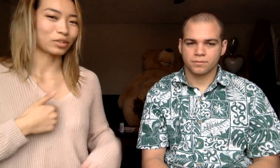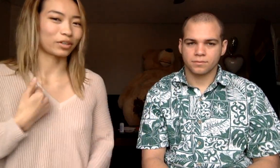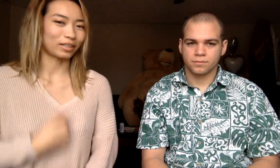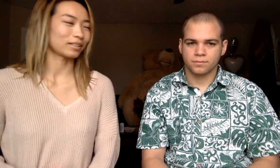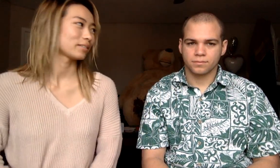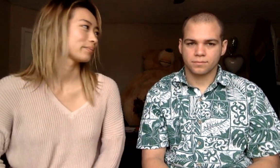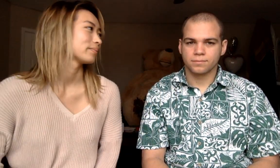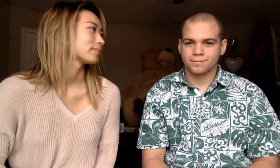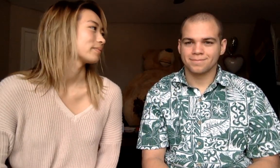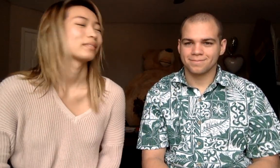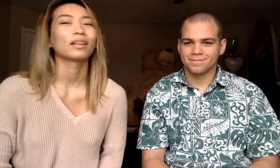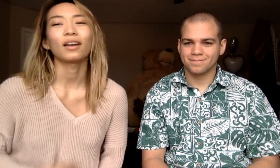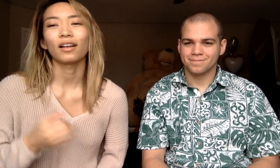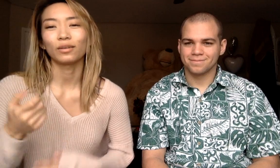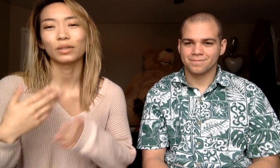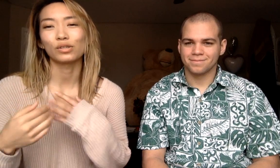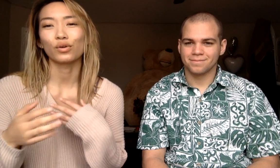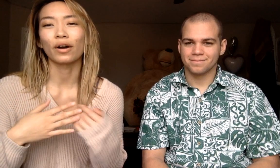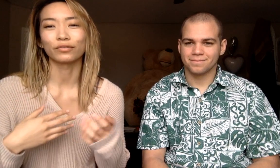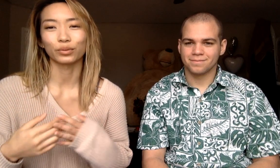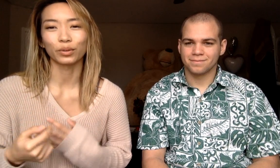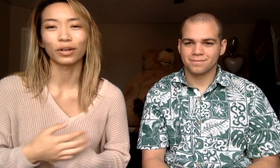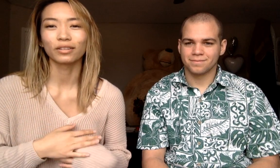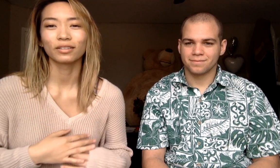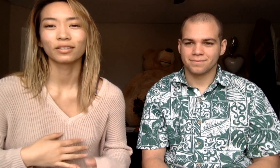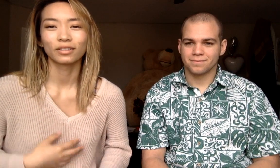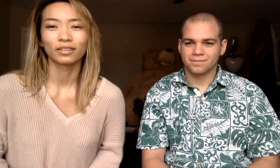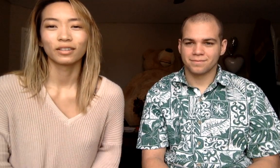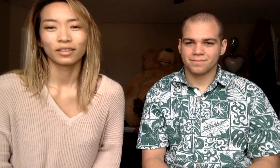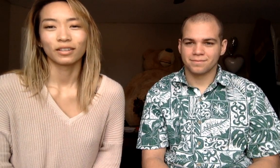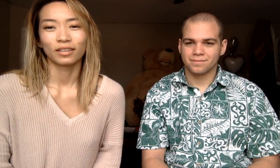sorry. Got a little bit too comfortable.